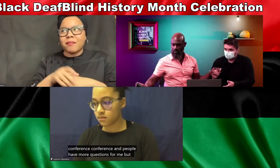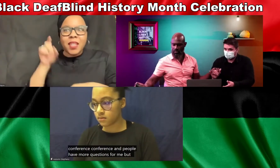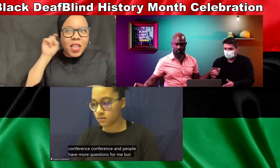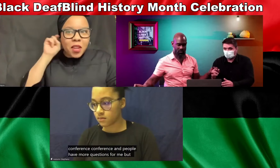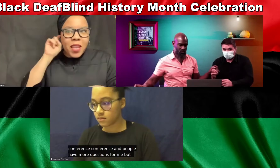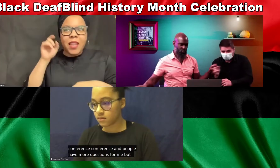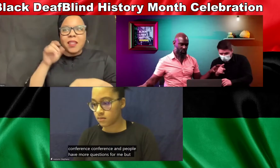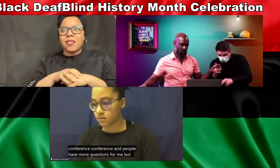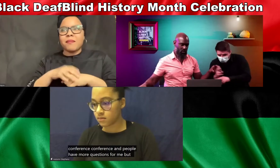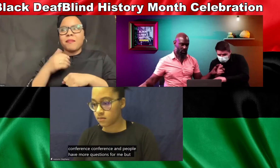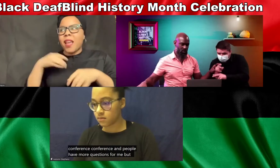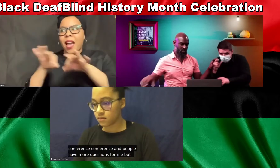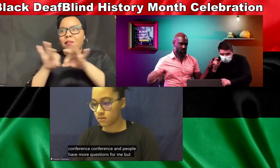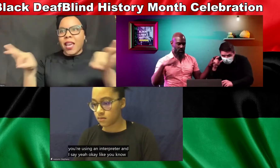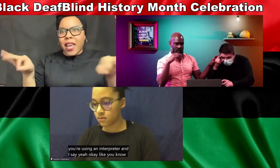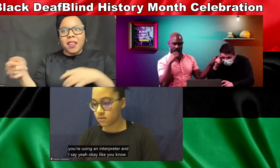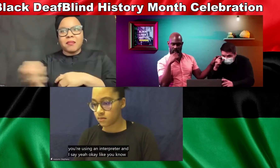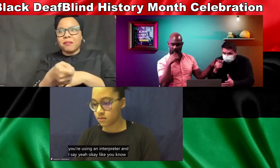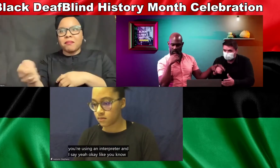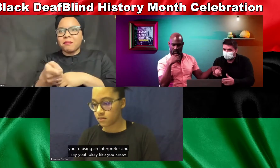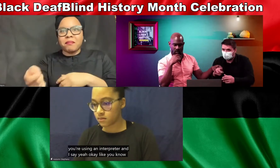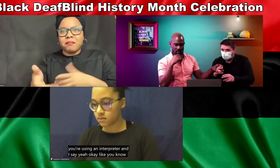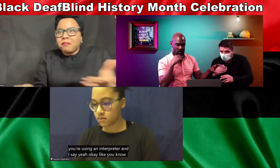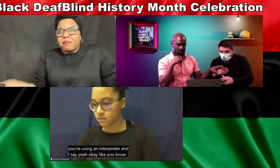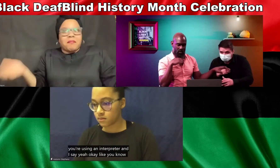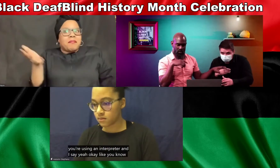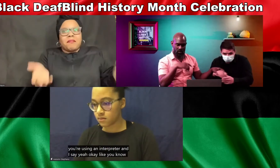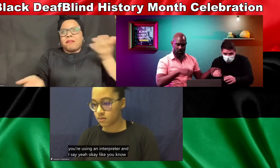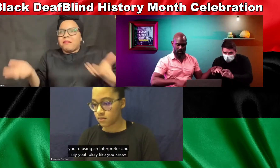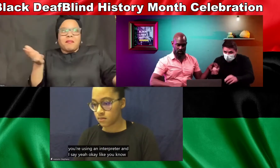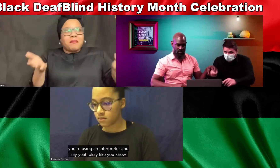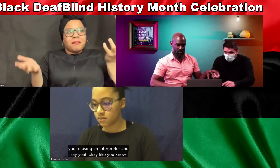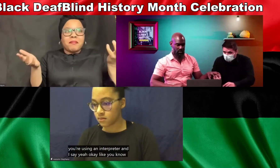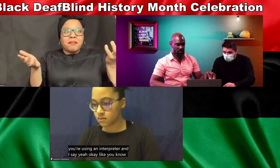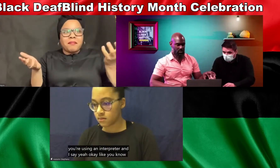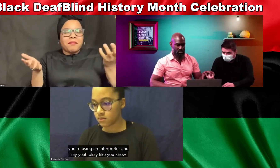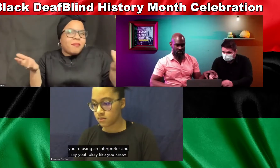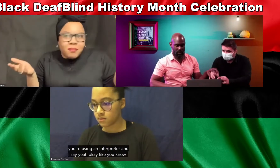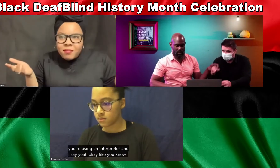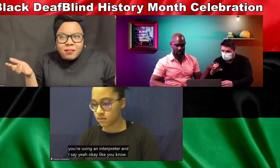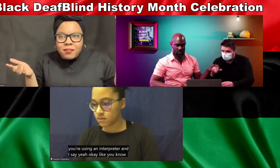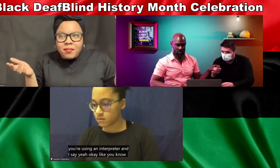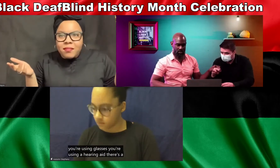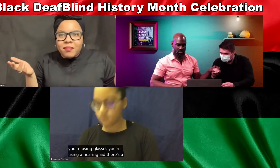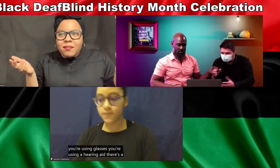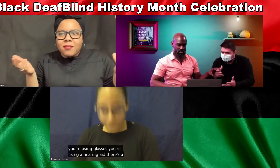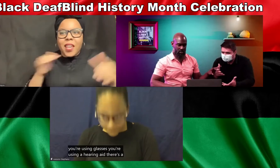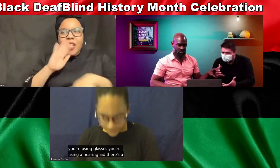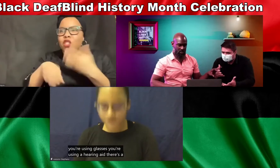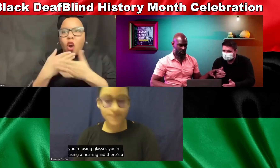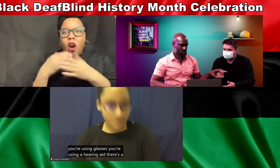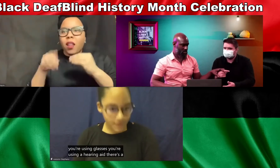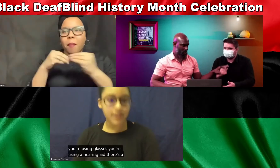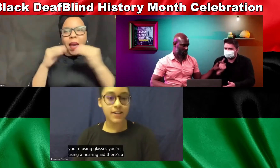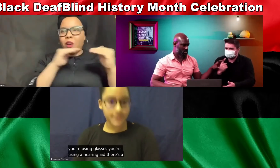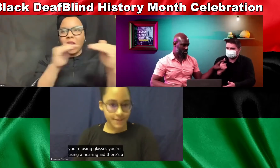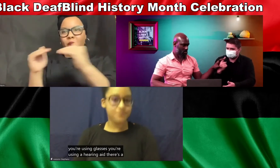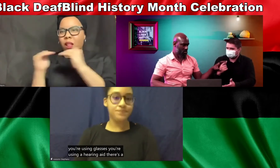Like, you're using glasses. You're using a hearing aid. There's a person using a cane. There's no difference